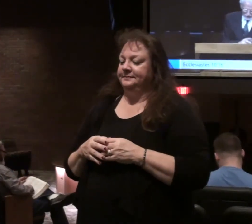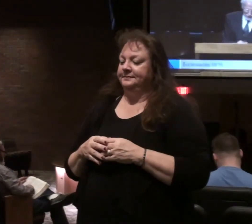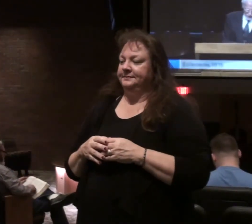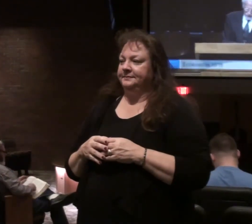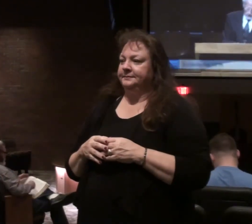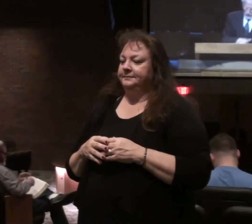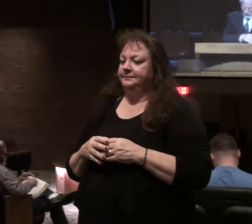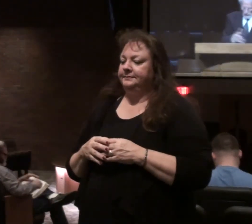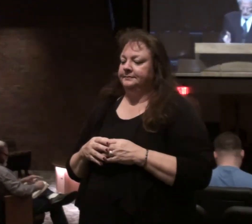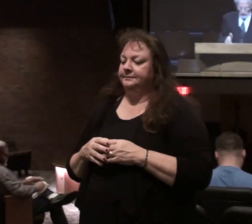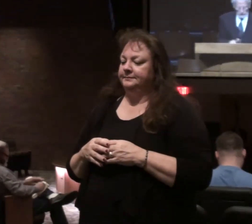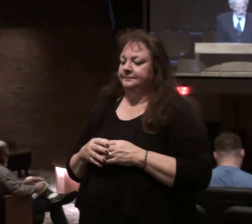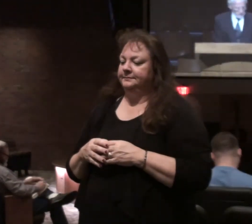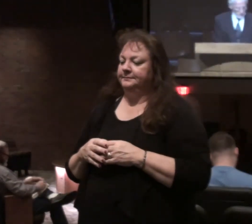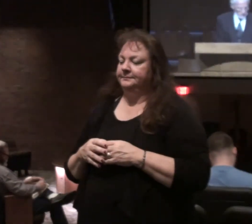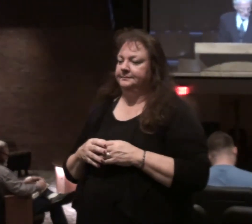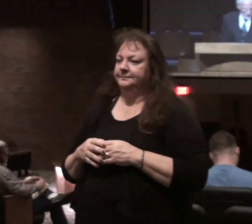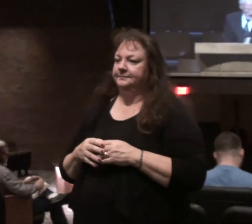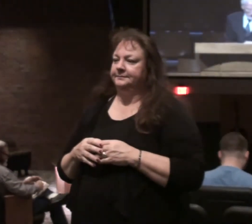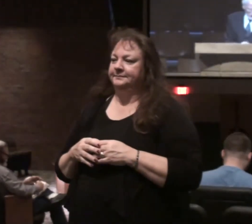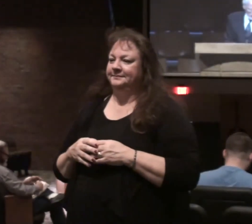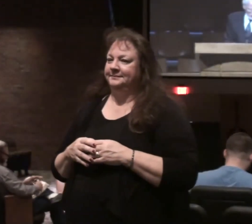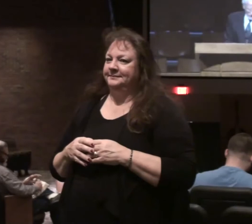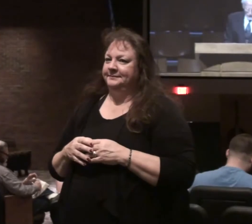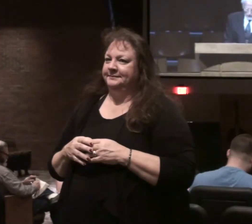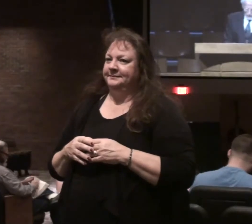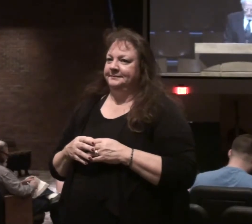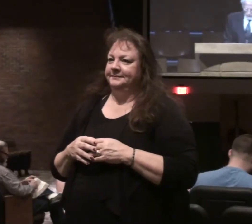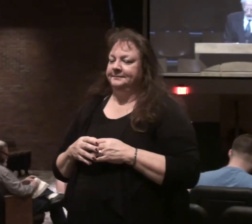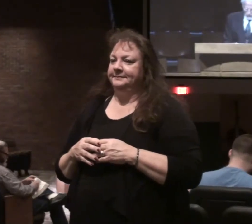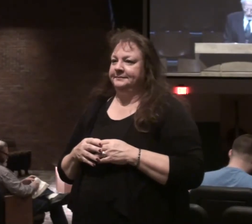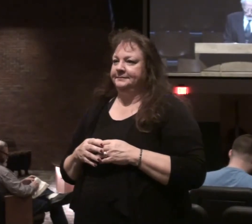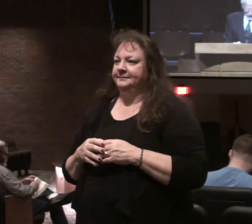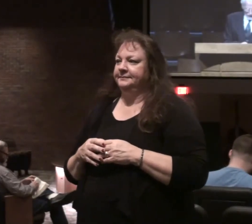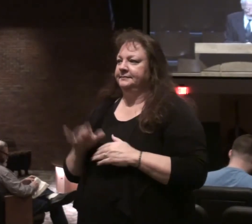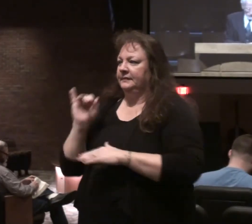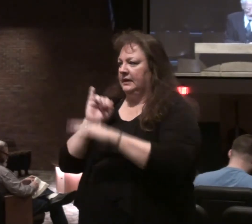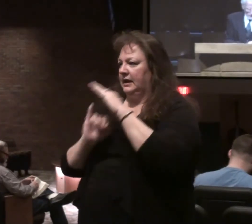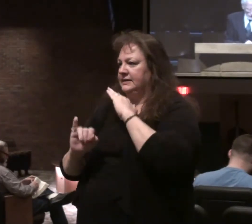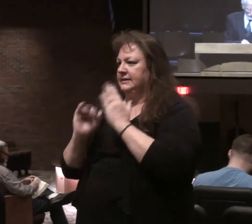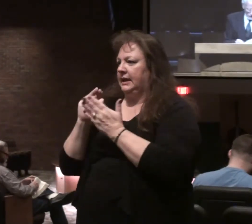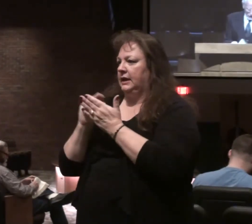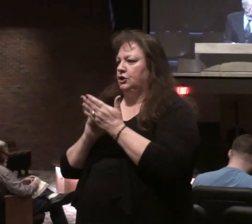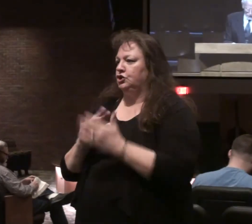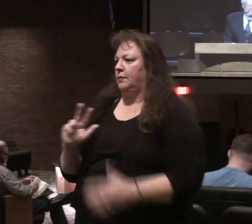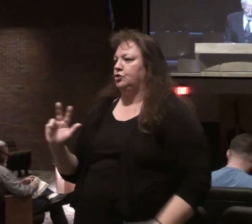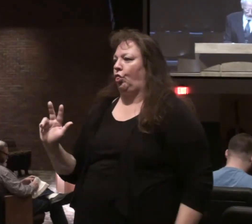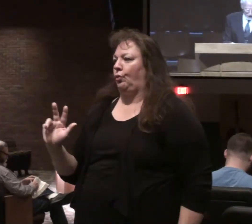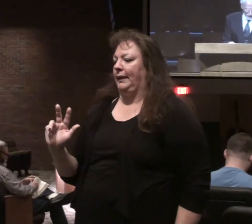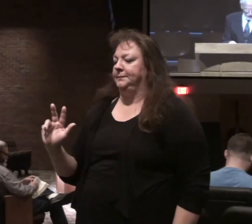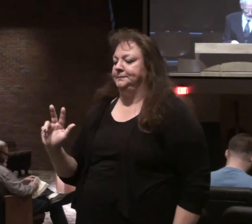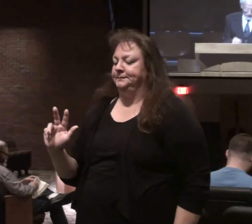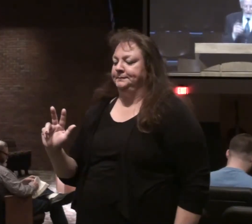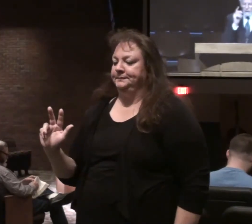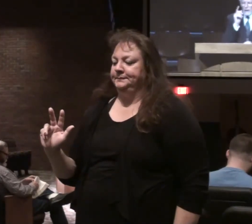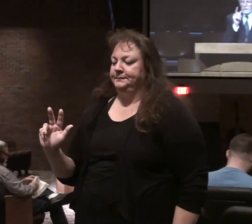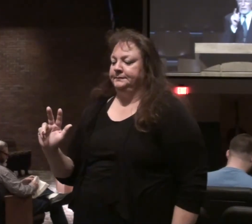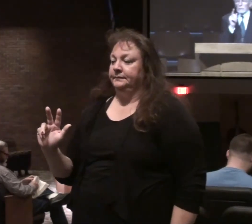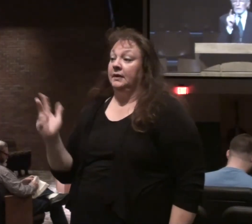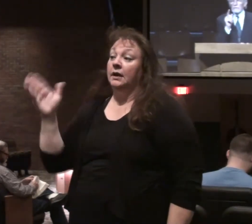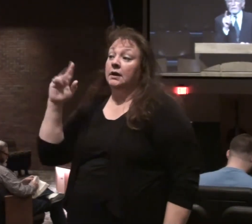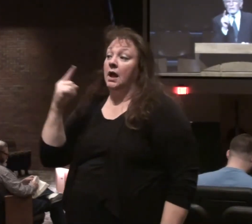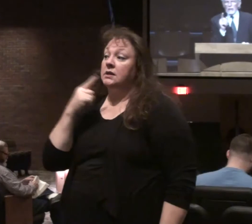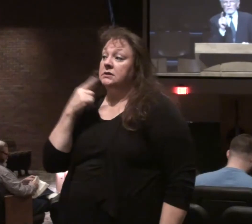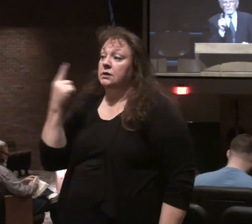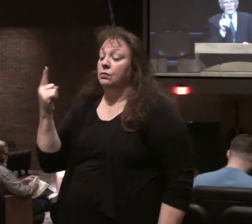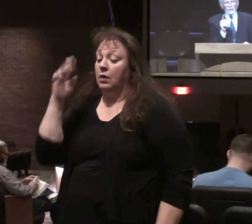Ecclesiastes, Song of Solomon. But the prophet Isaiah. Come to chapter 3, right at the beginning of Isaiah. God says